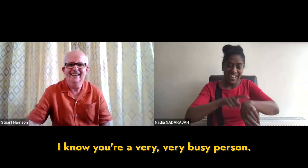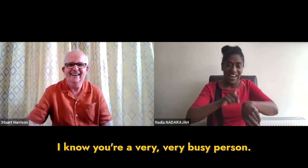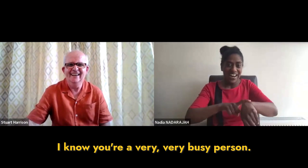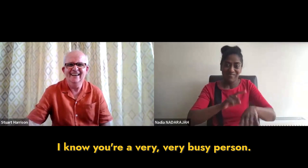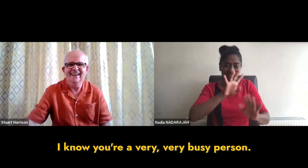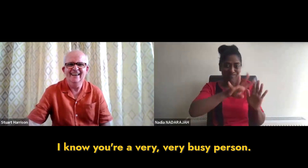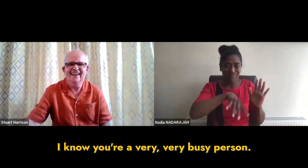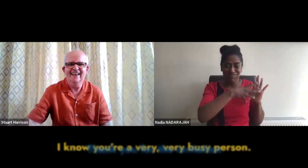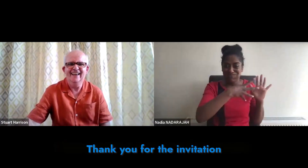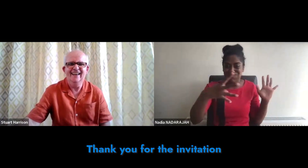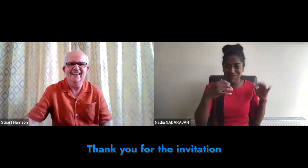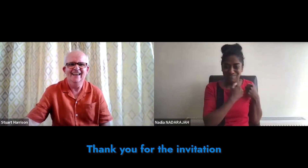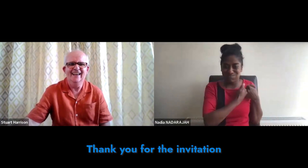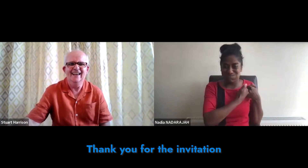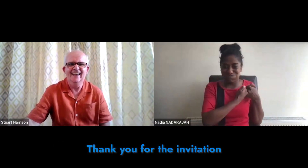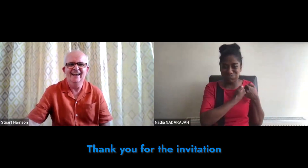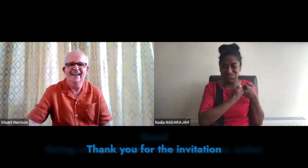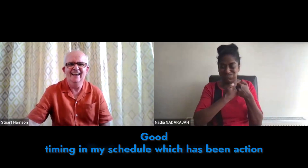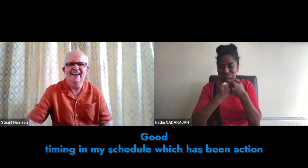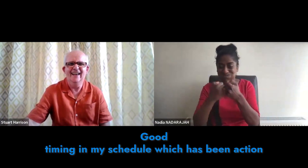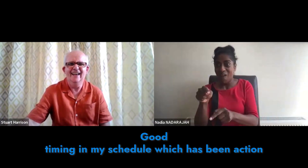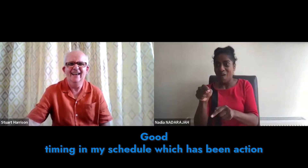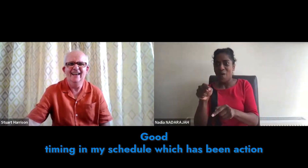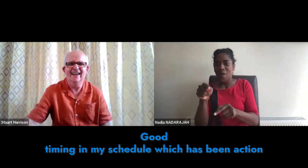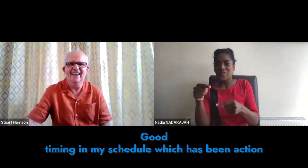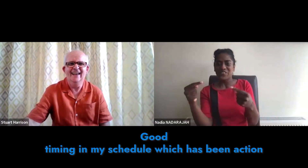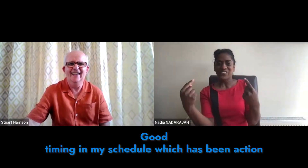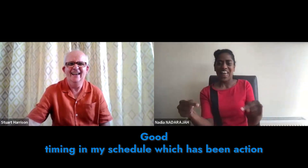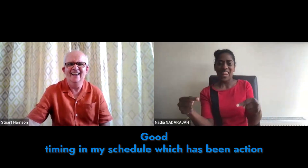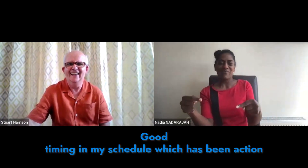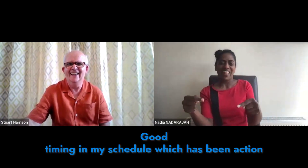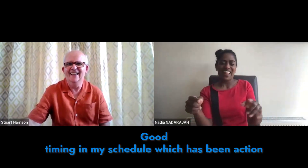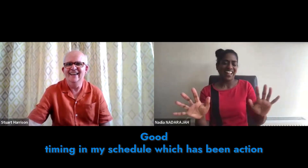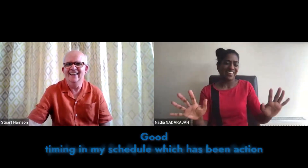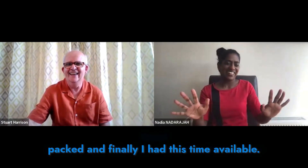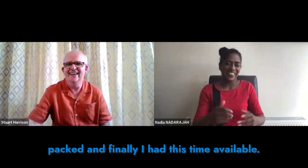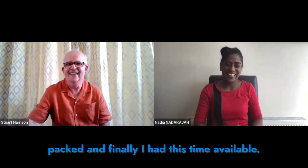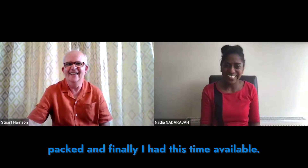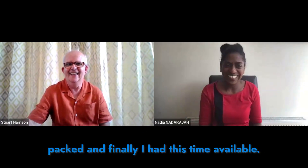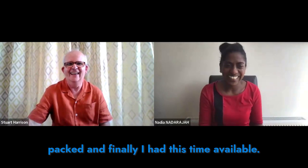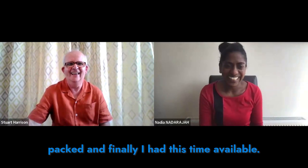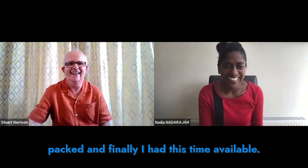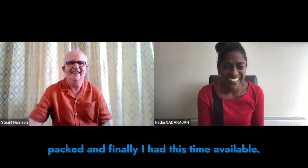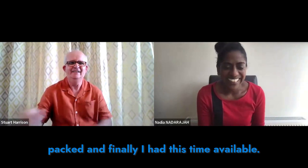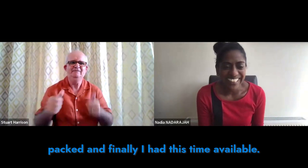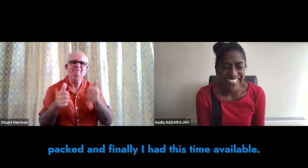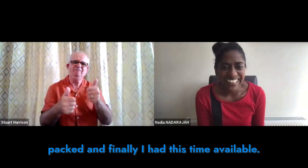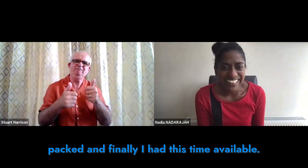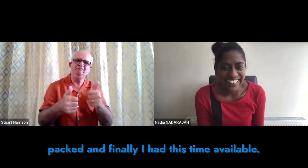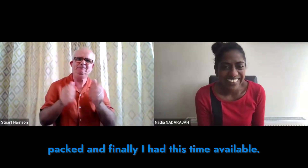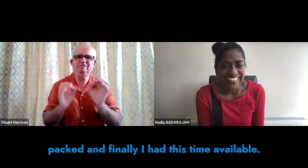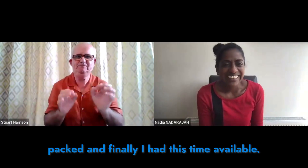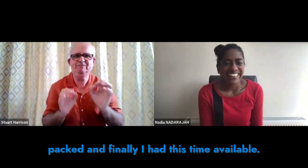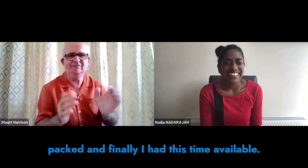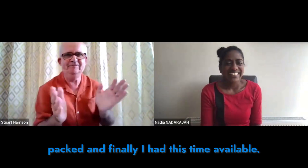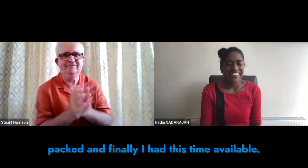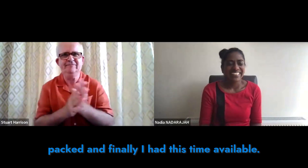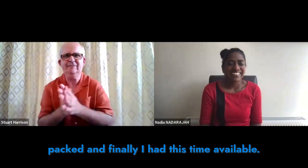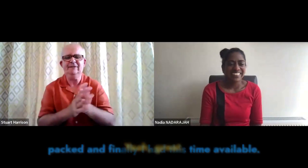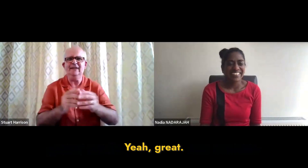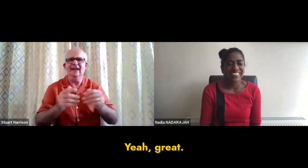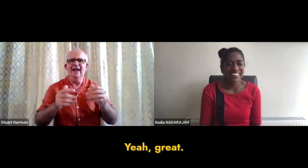the invitation. Good timing in my schedule, which has been action-packed, and finally I had this